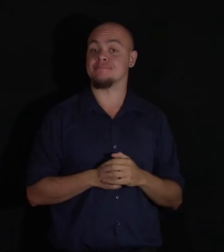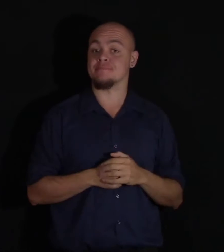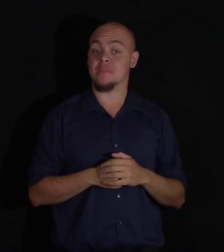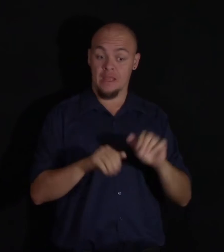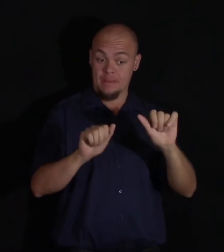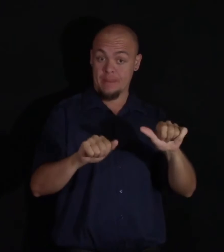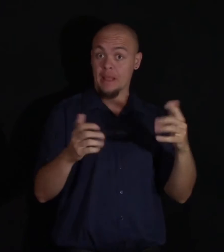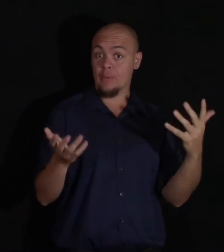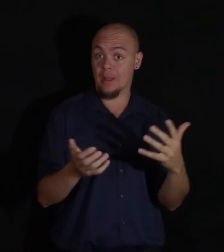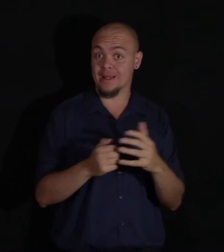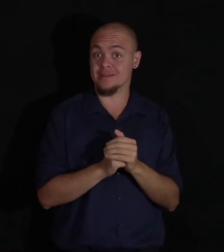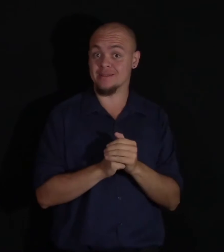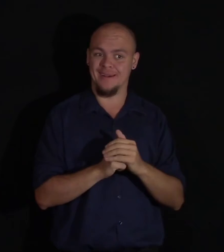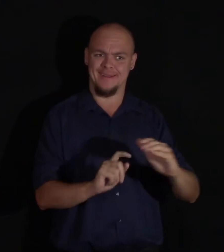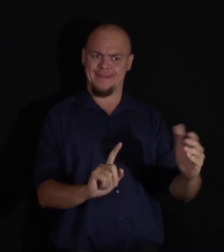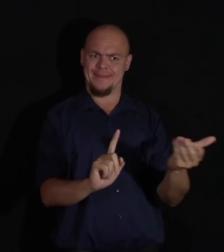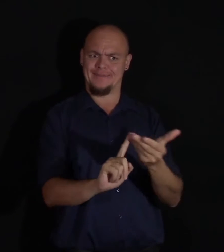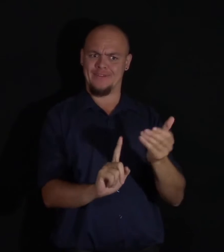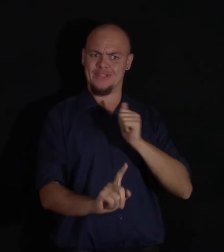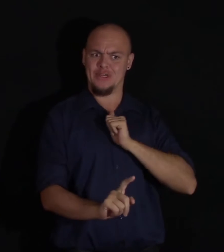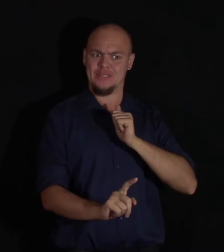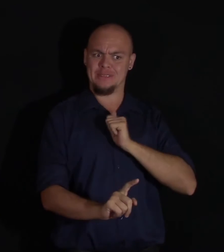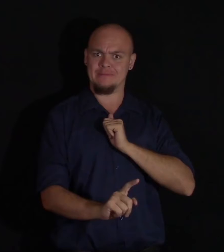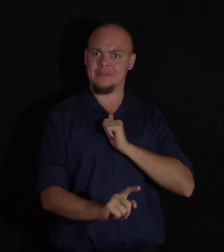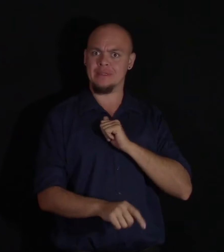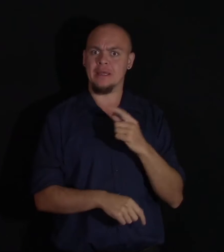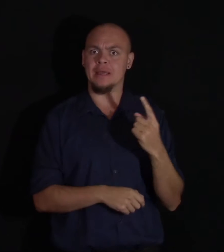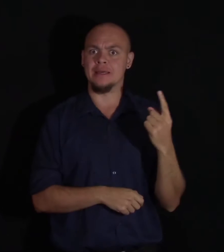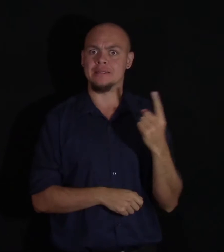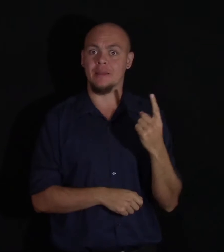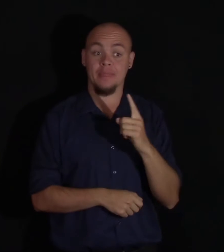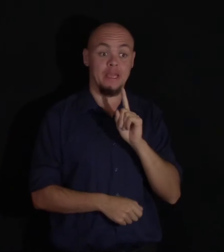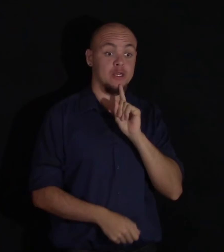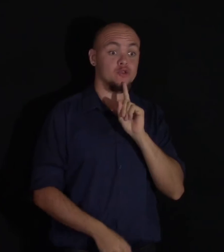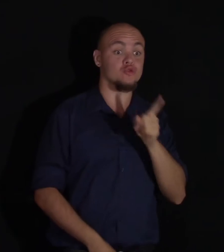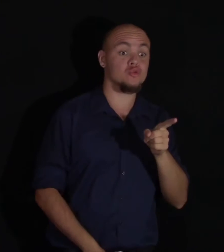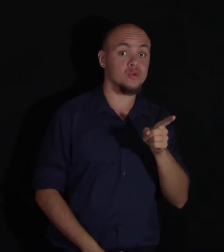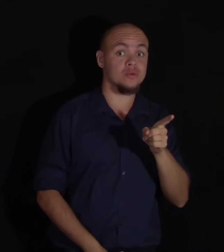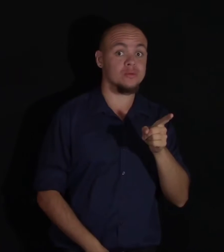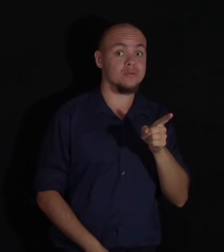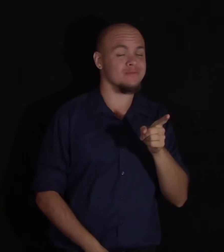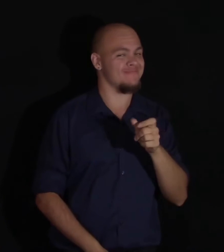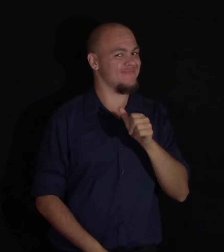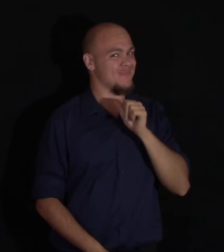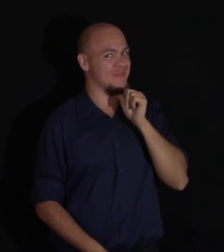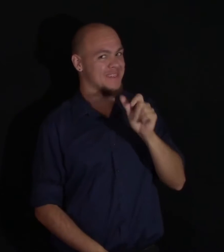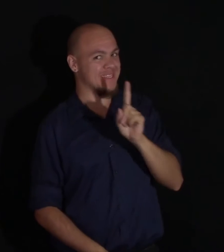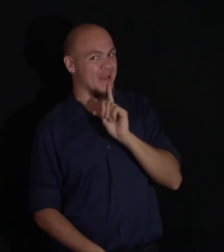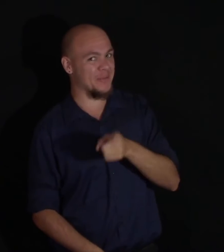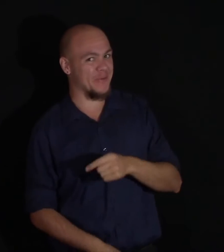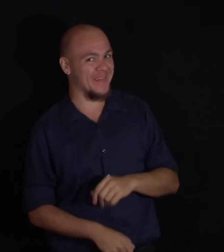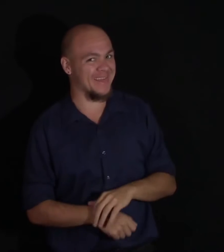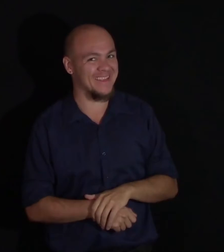ability to convince ourselves that something is true when it's not.